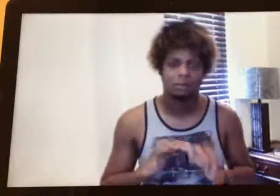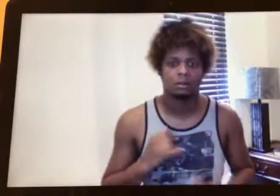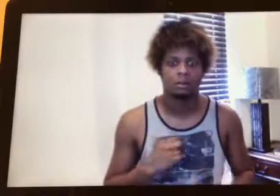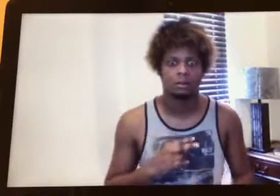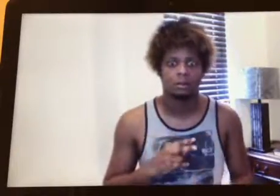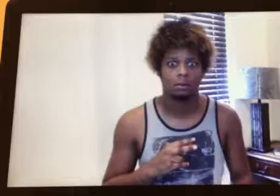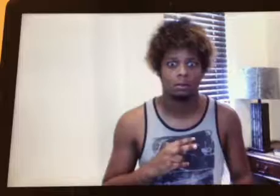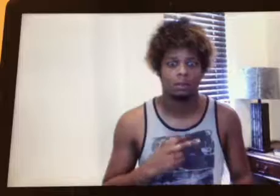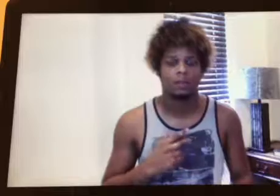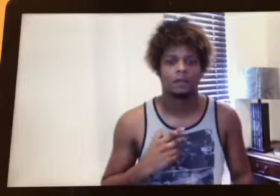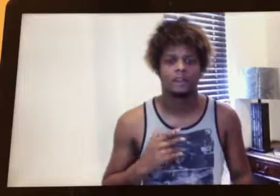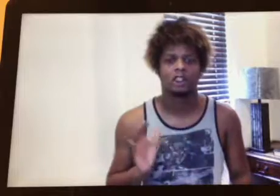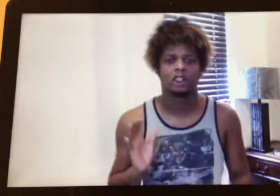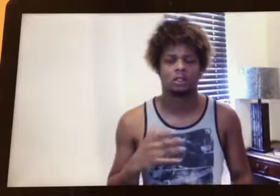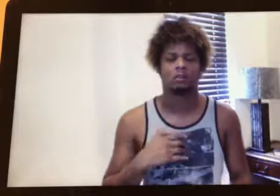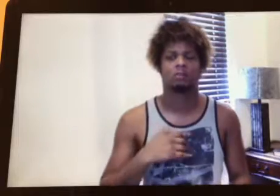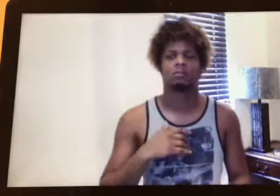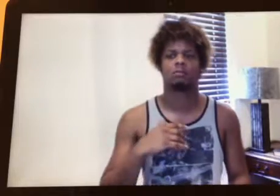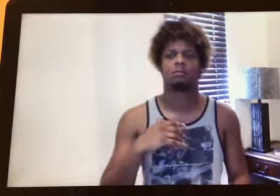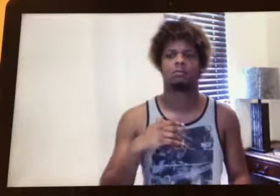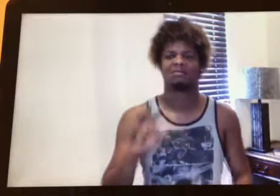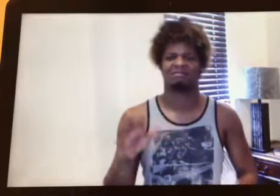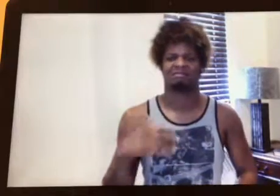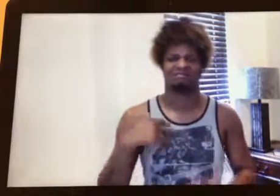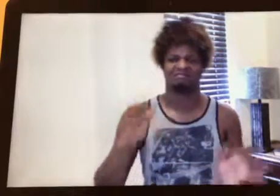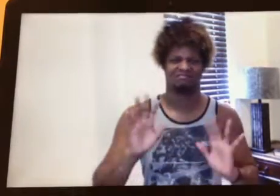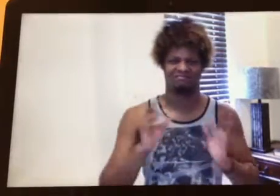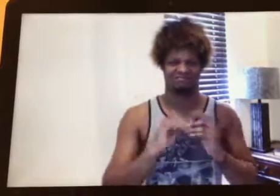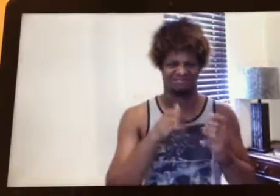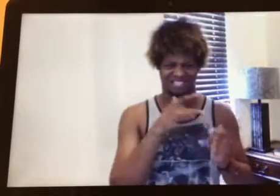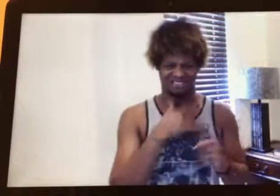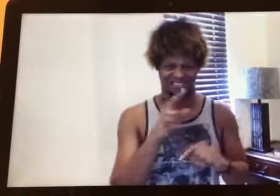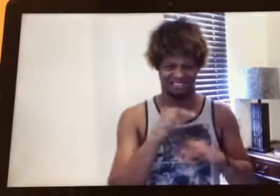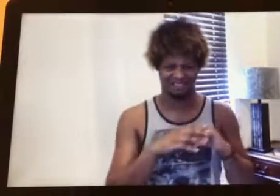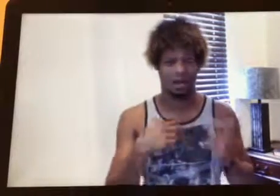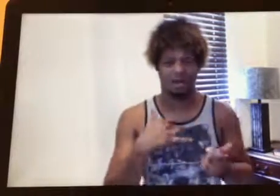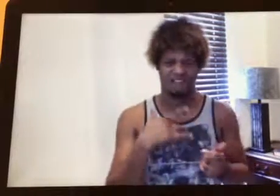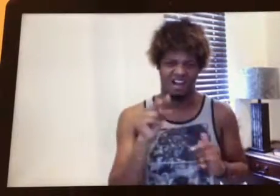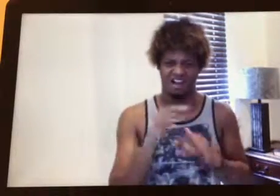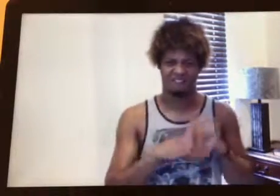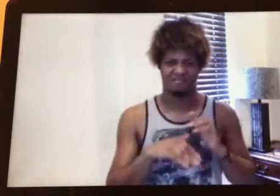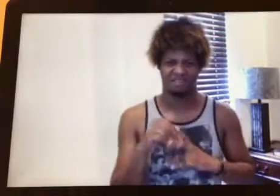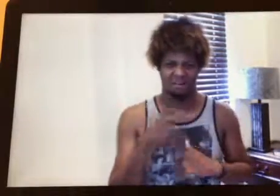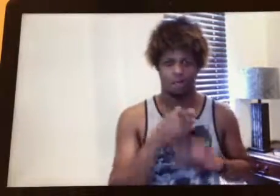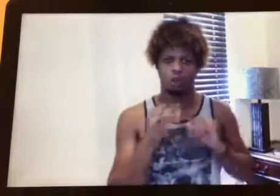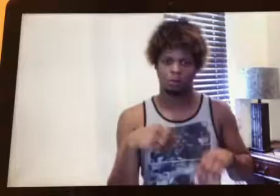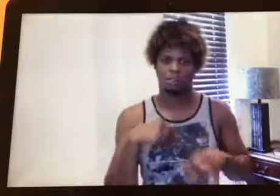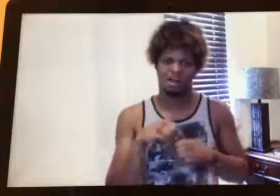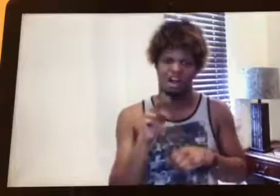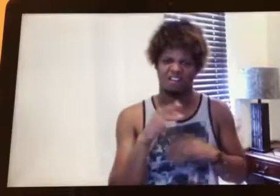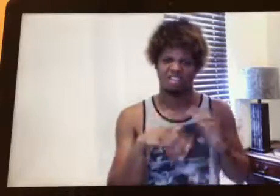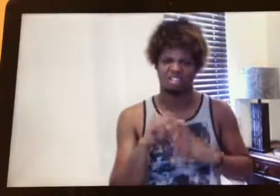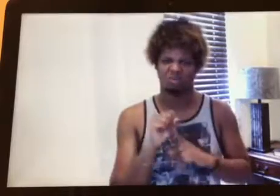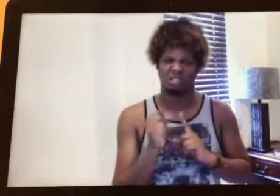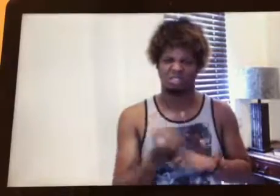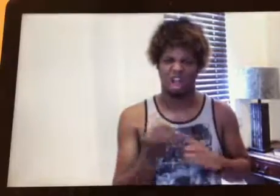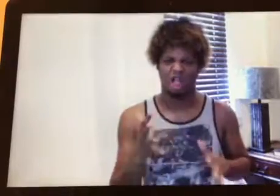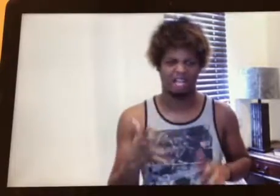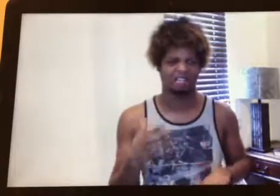very basic. I didn't really know what else to do. I was like, "You're not a real interpreter." I'm very uncomfortable with this